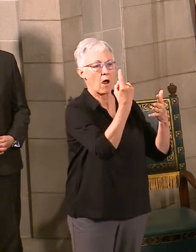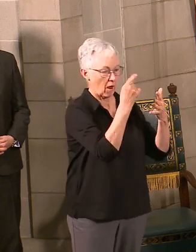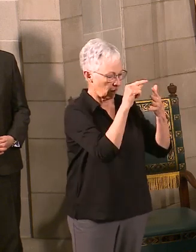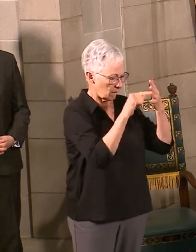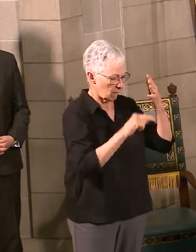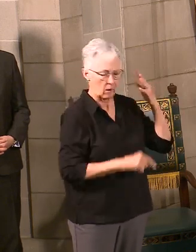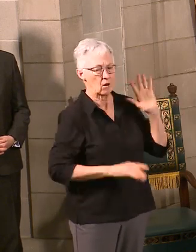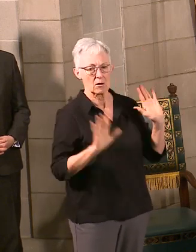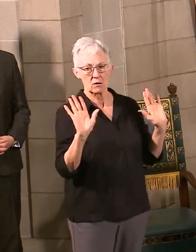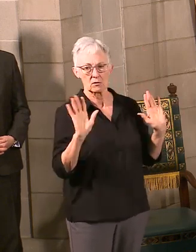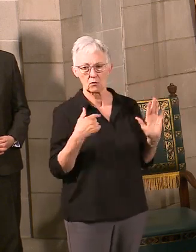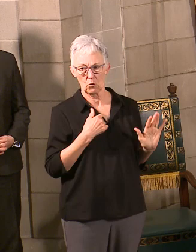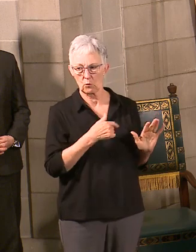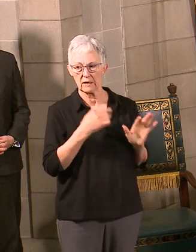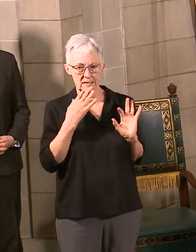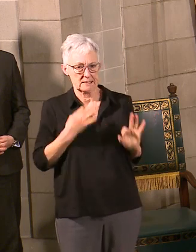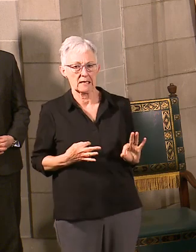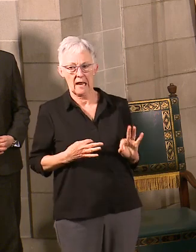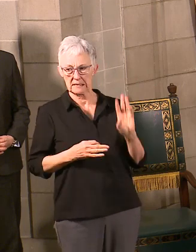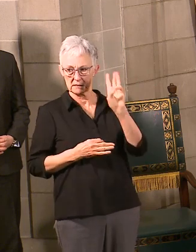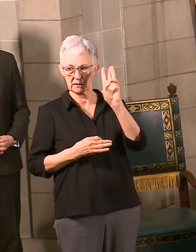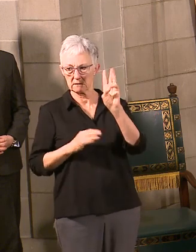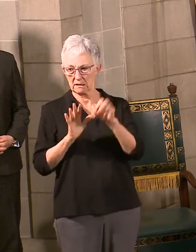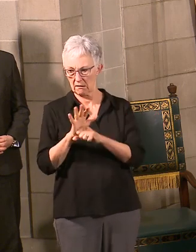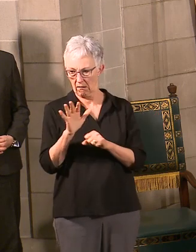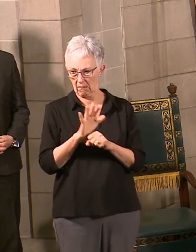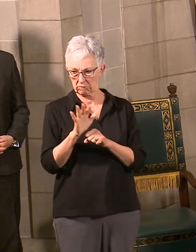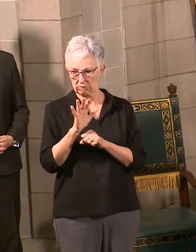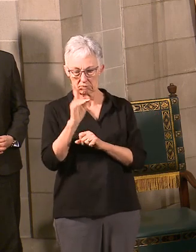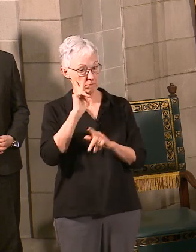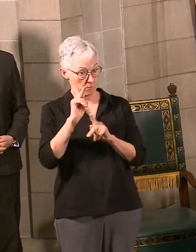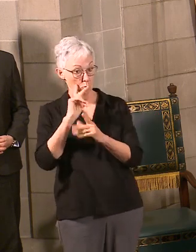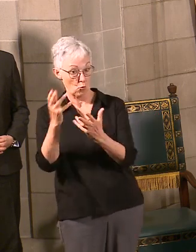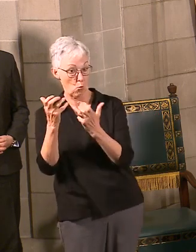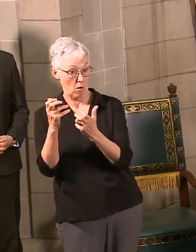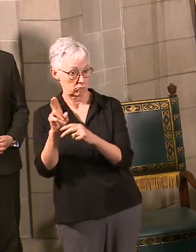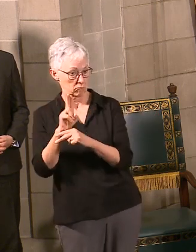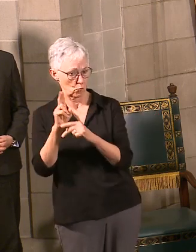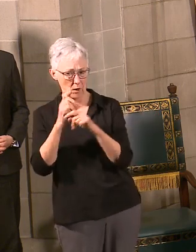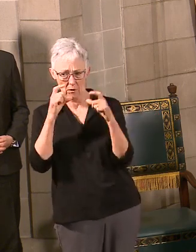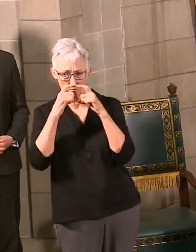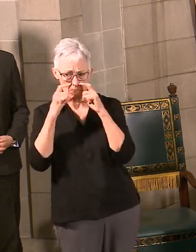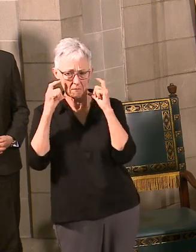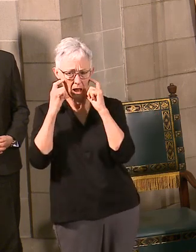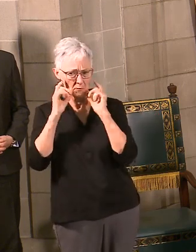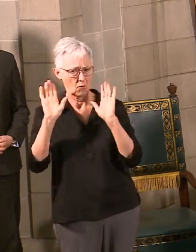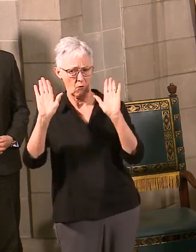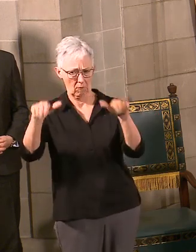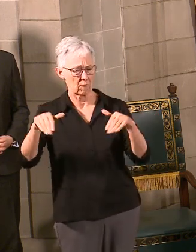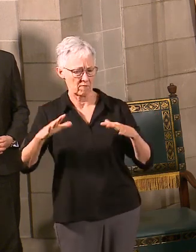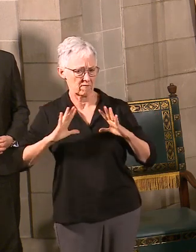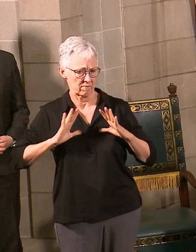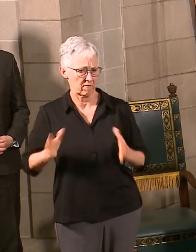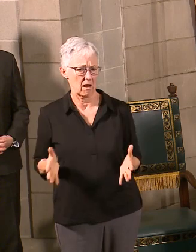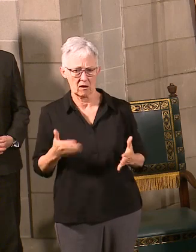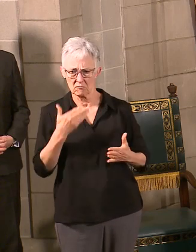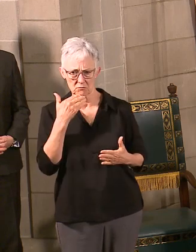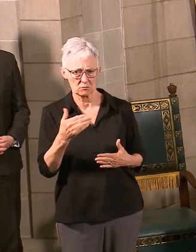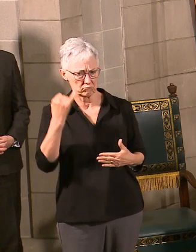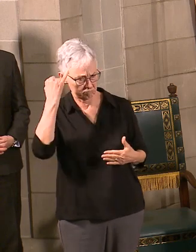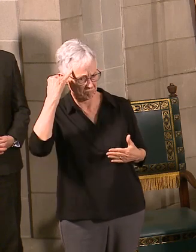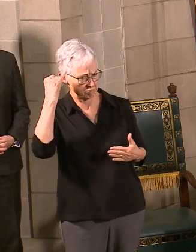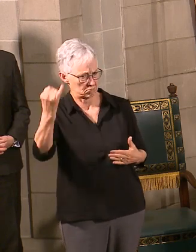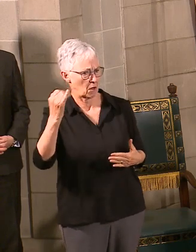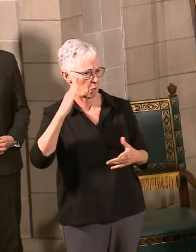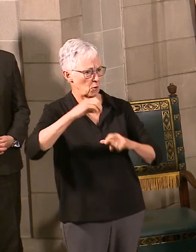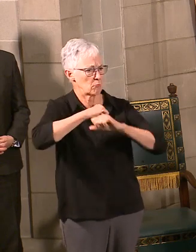a place to do the cutoff, but if people want to wear masks, we certainly encourage people to do that. It's a great way to help protect others that you're interacting with as you go